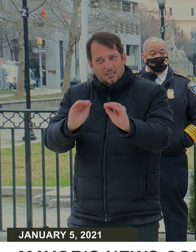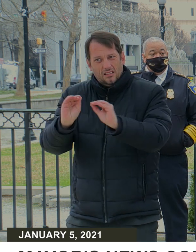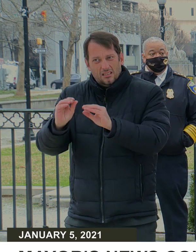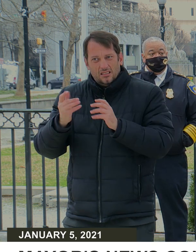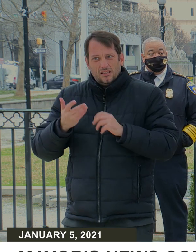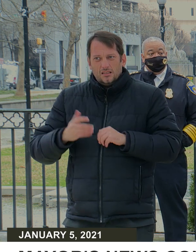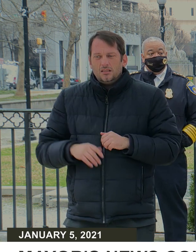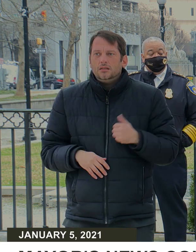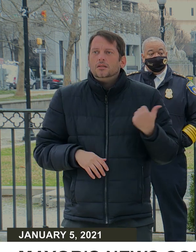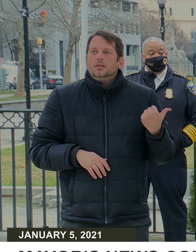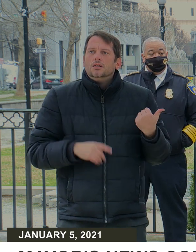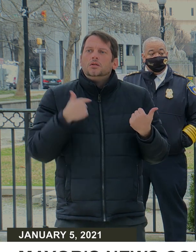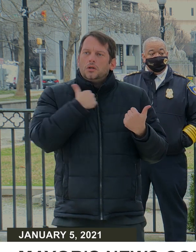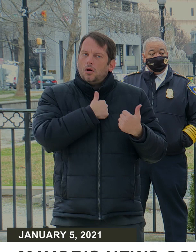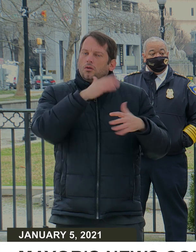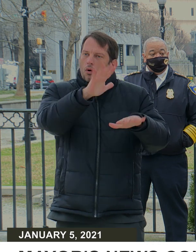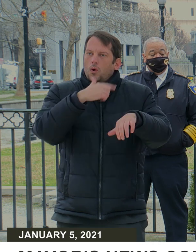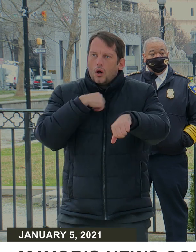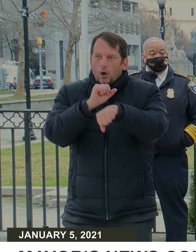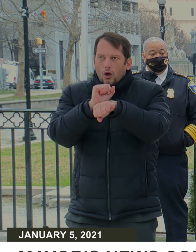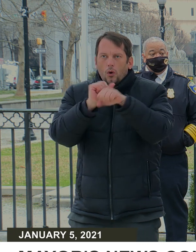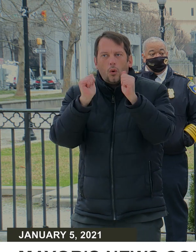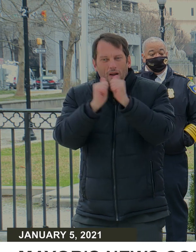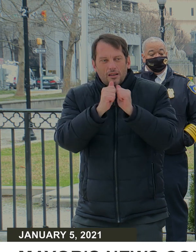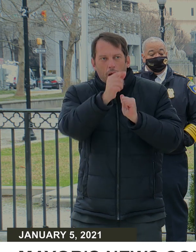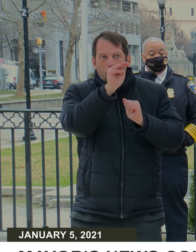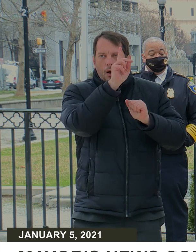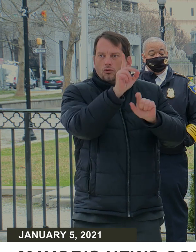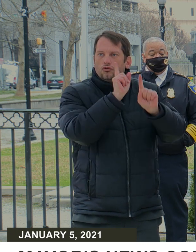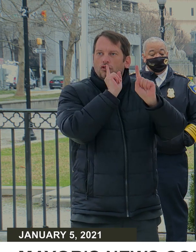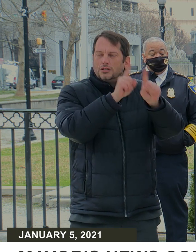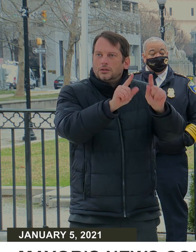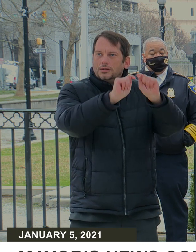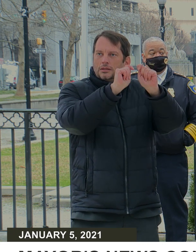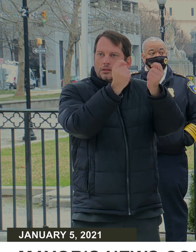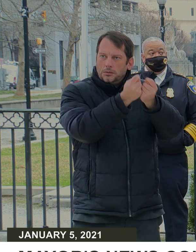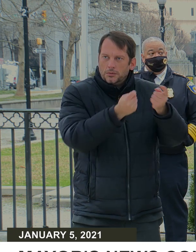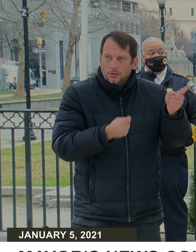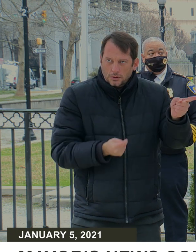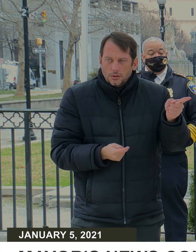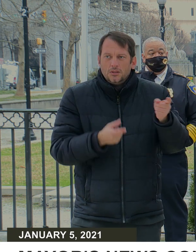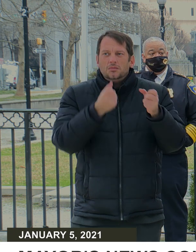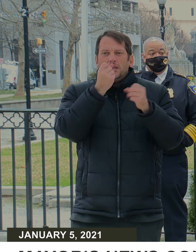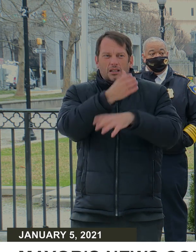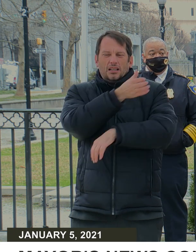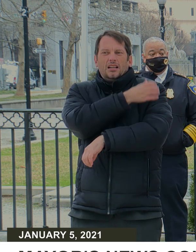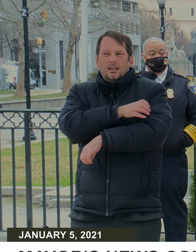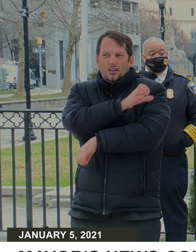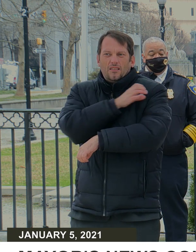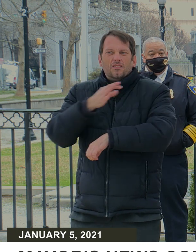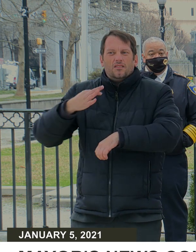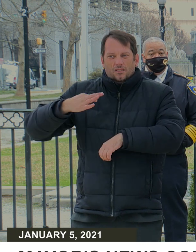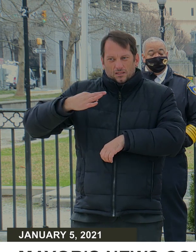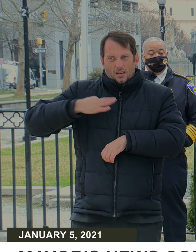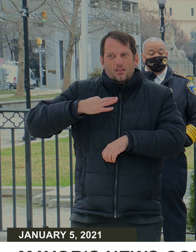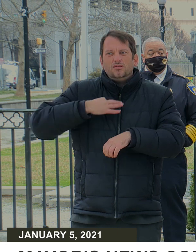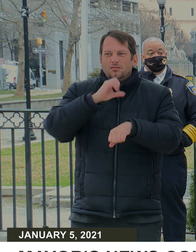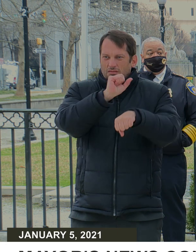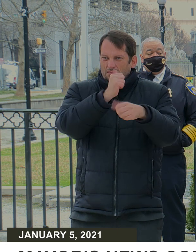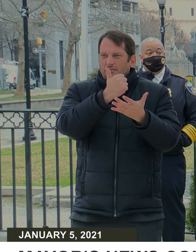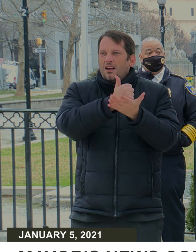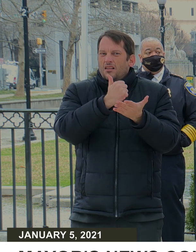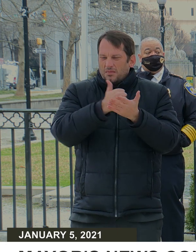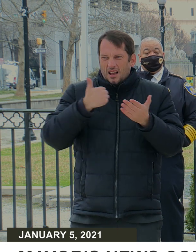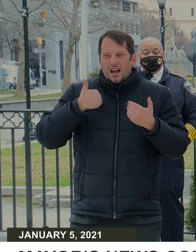So Maryland Responds has provided us with a number of clinical volunteers to help with support. We have clinical staff as well within the health